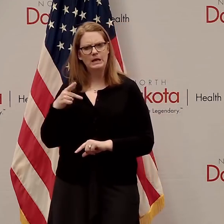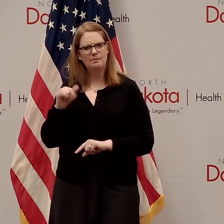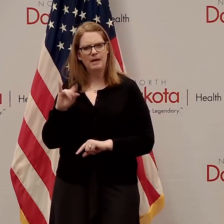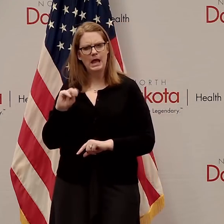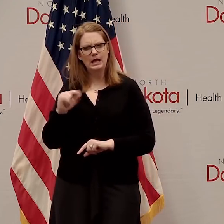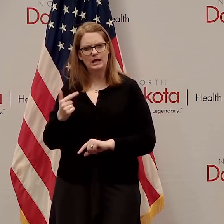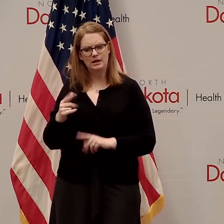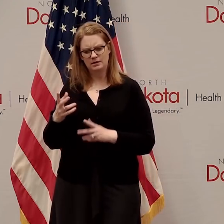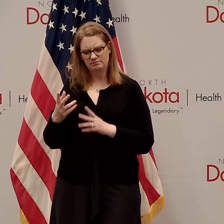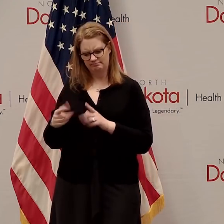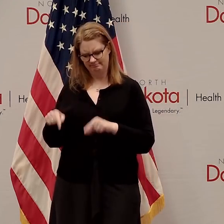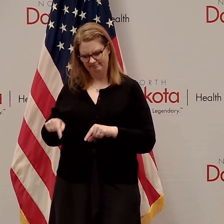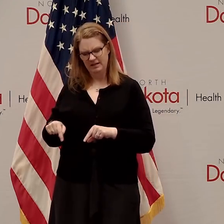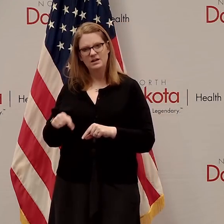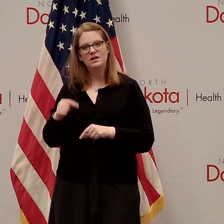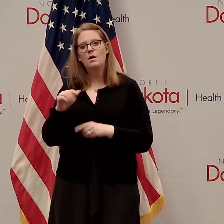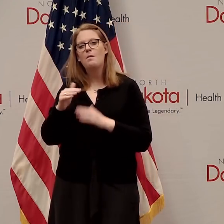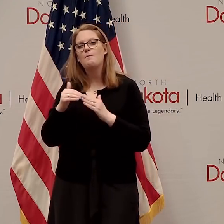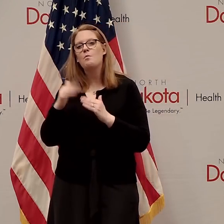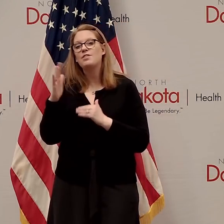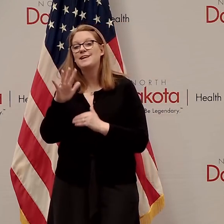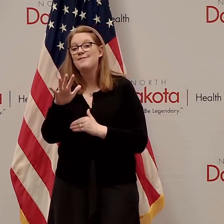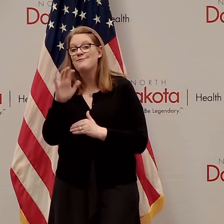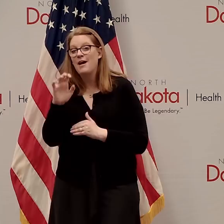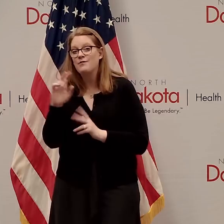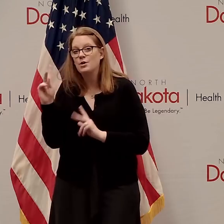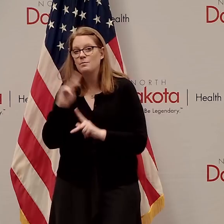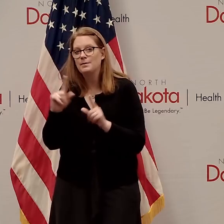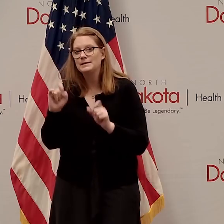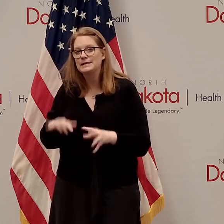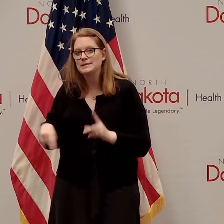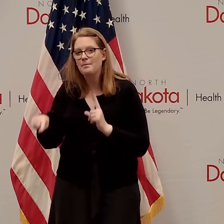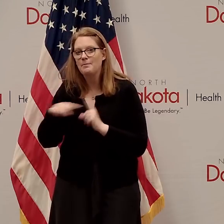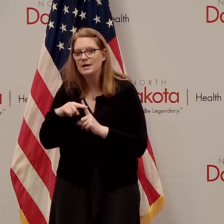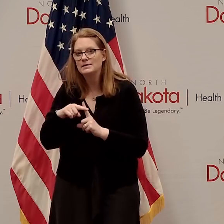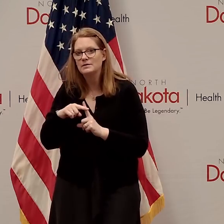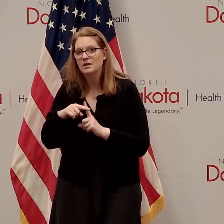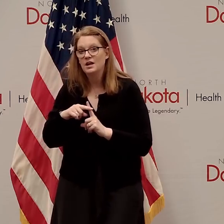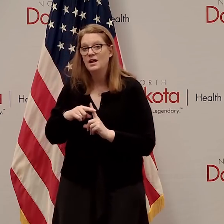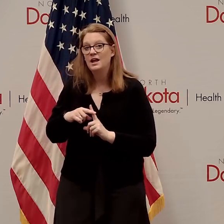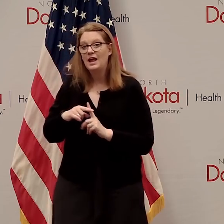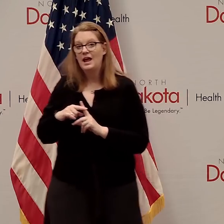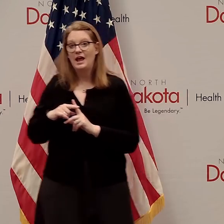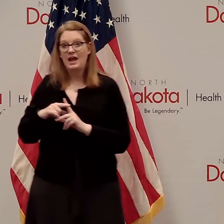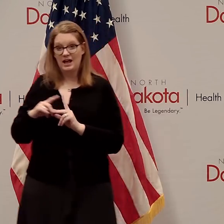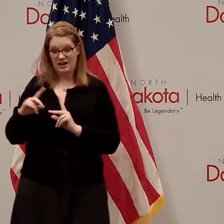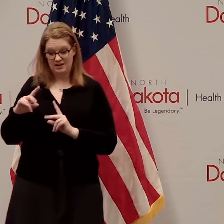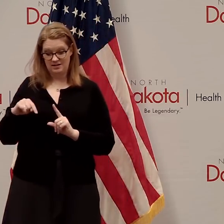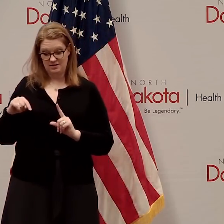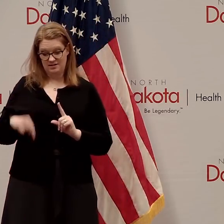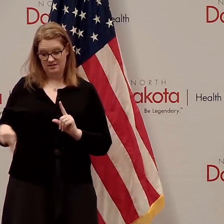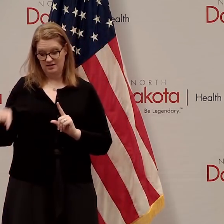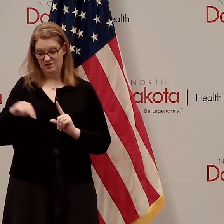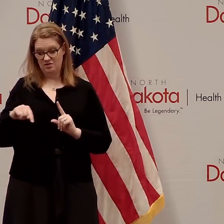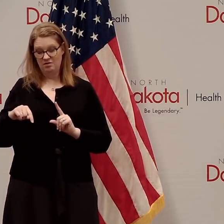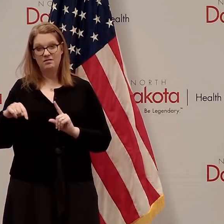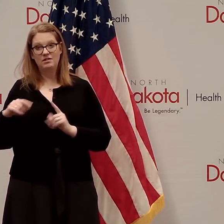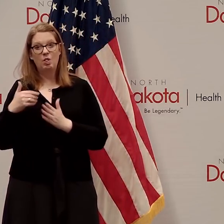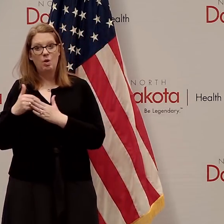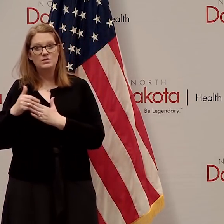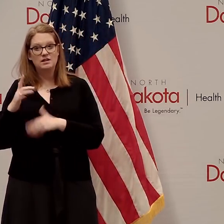than 500 employees who've tested positive and over 100 cases of non-employees who became infected through contact with the